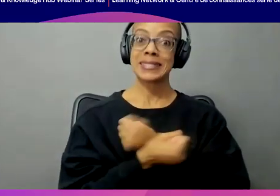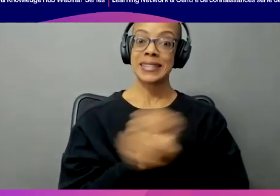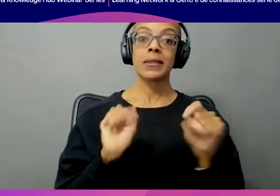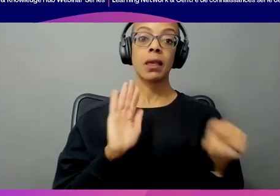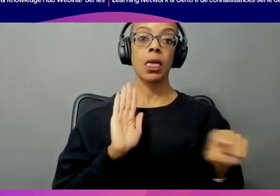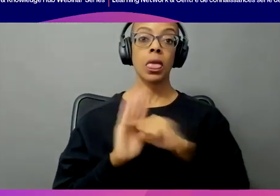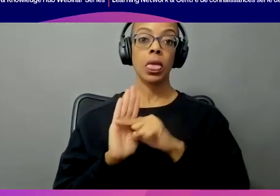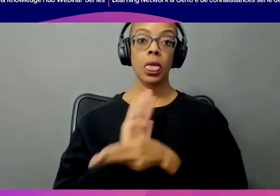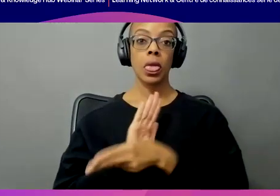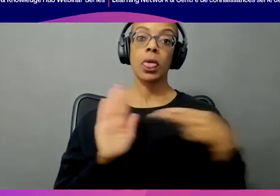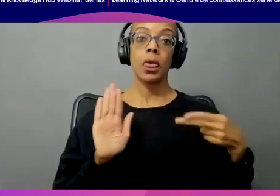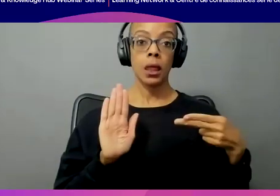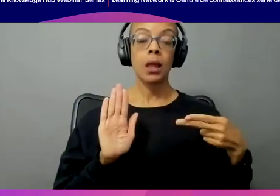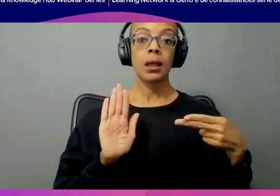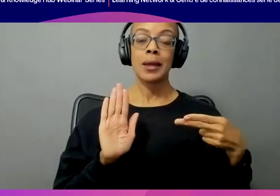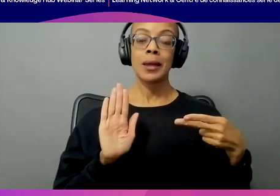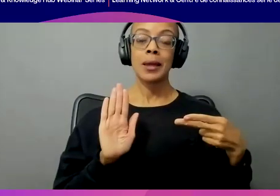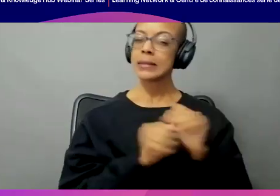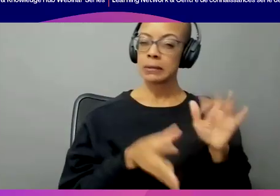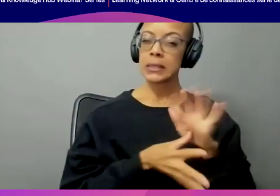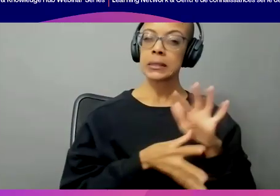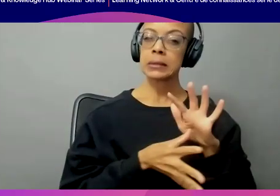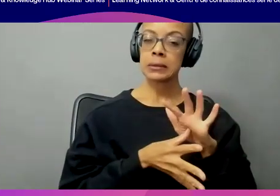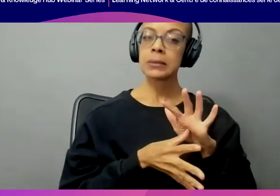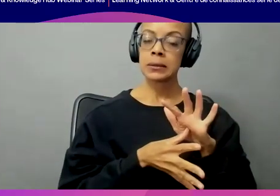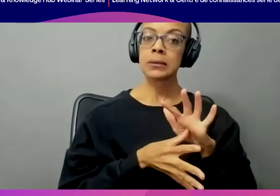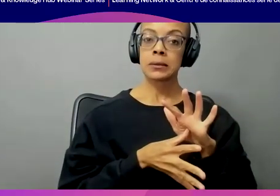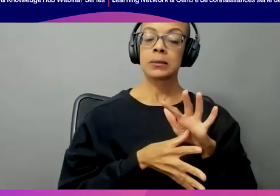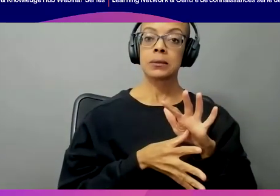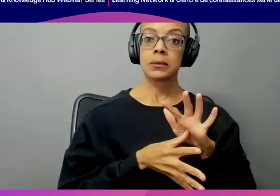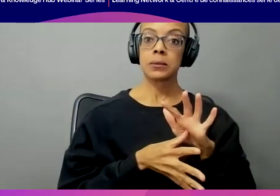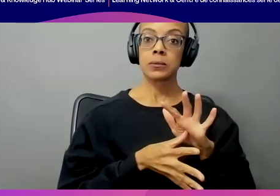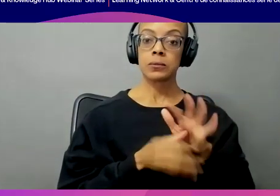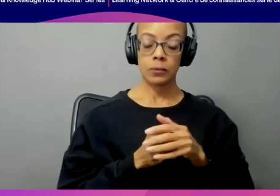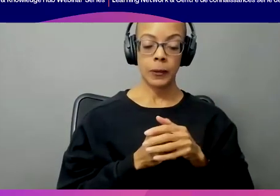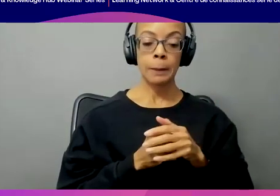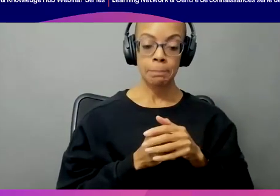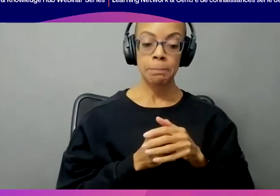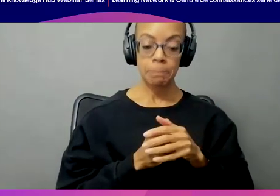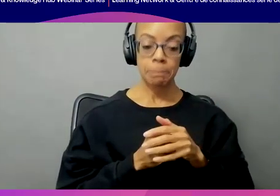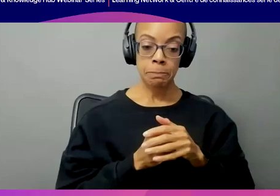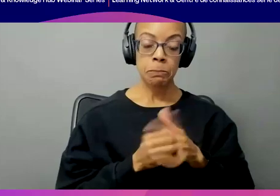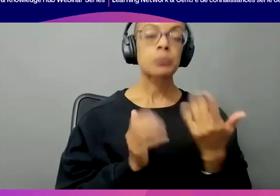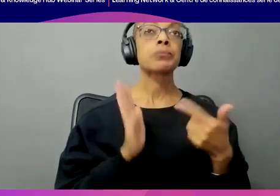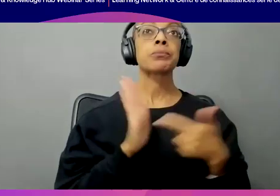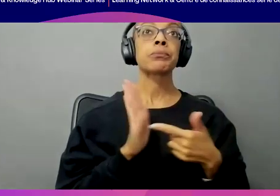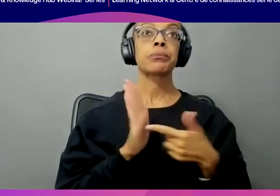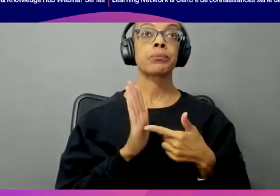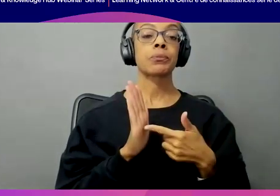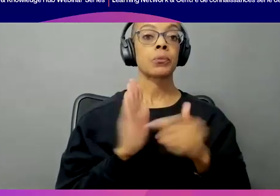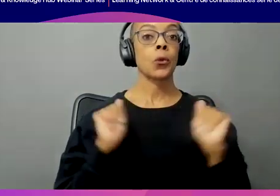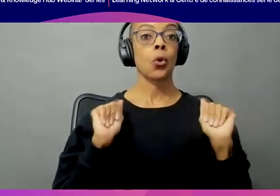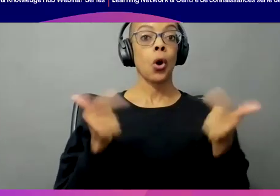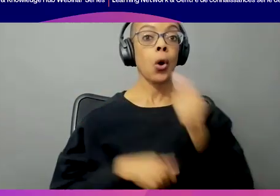but safety in particular, we did not know, or we couldn't assume, for example, that all the women who